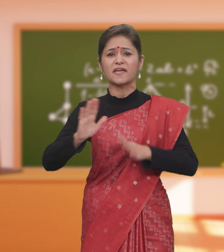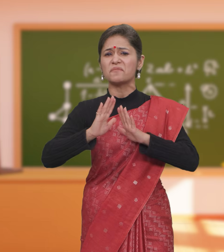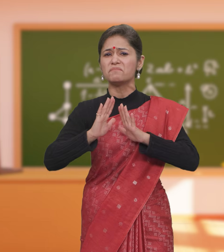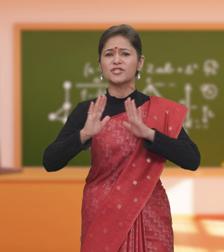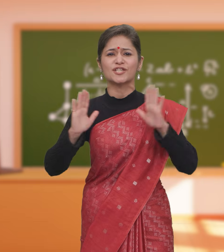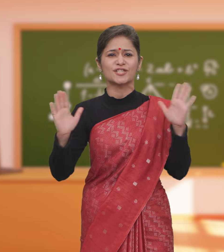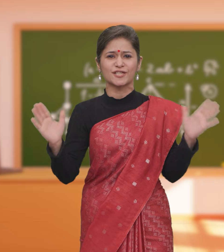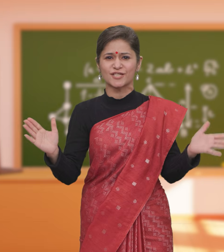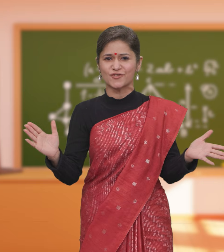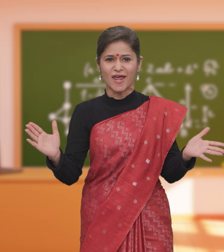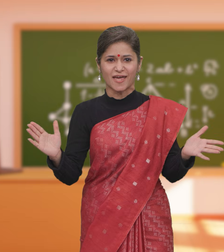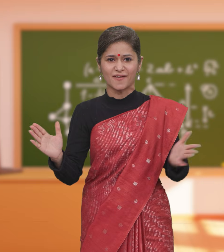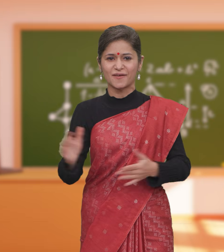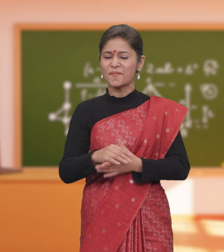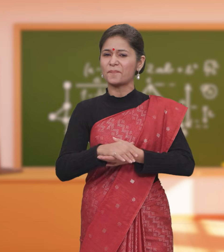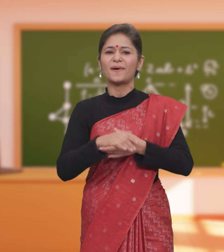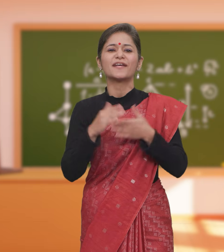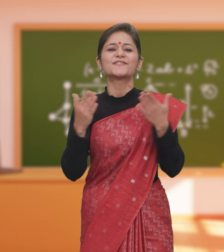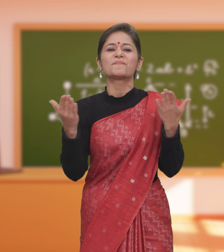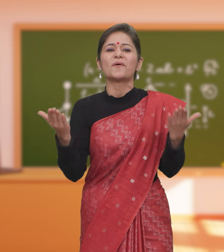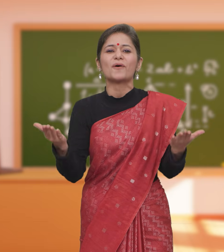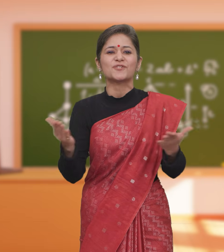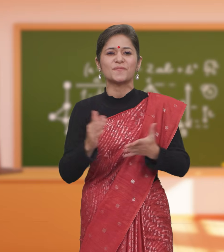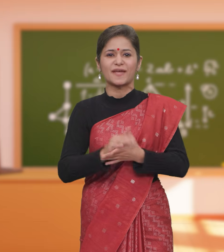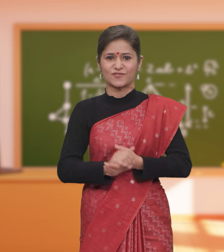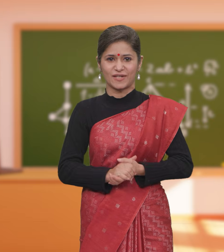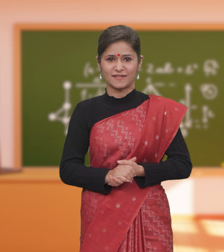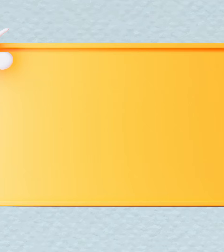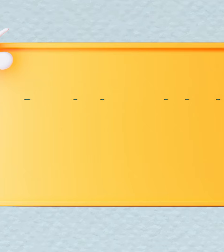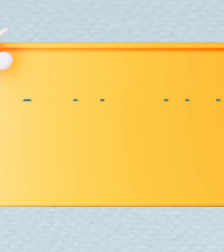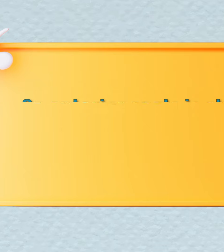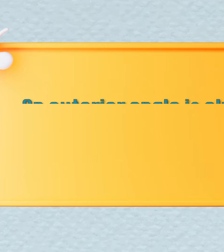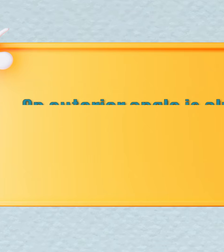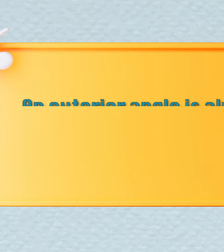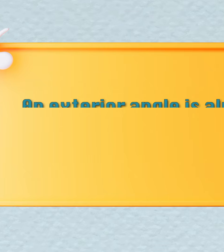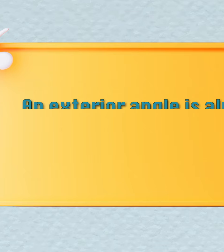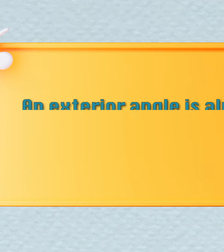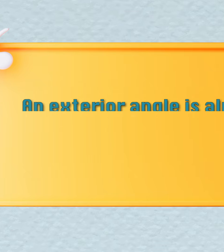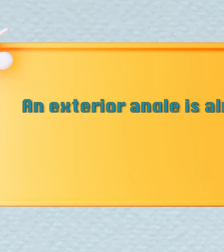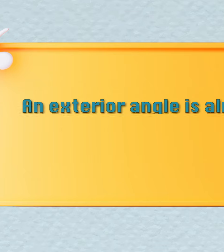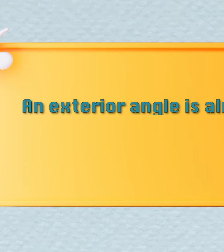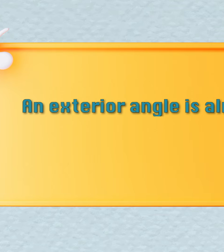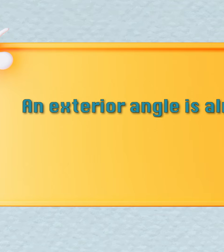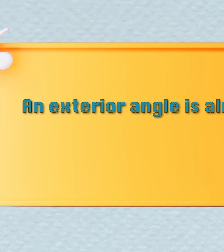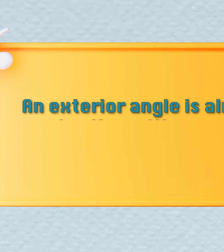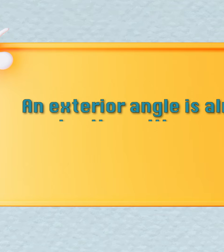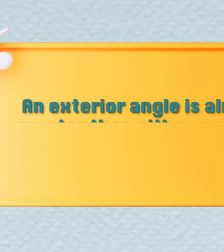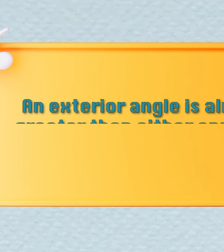a magician's trick, but it's pure geometry. It also shows that an exterior angle